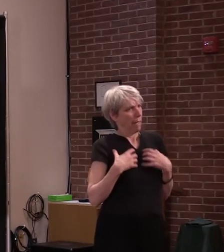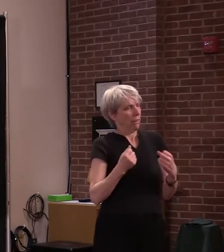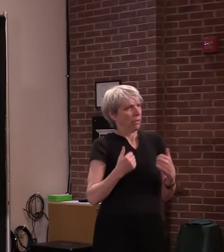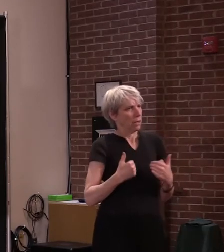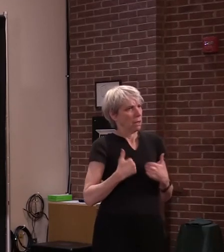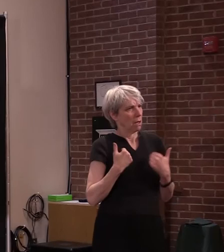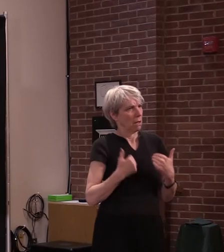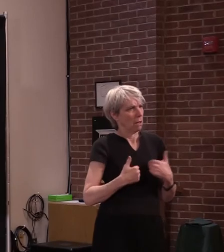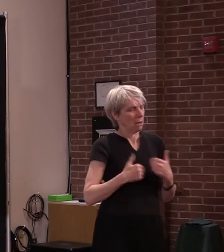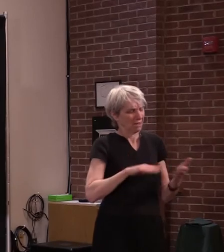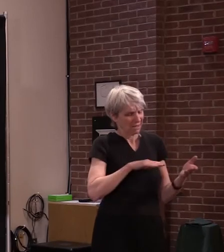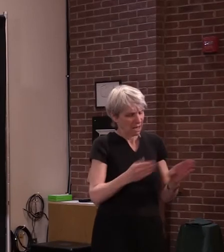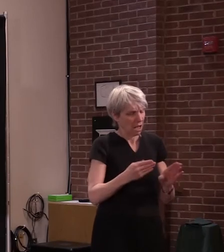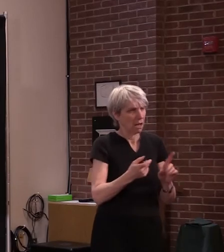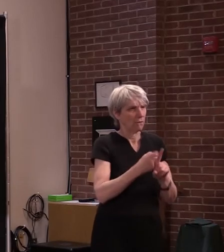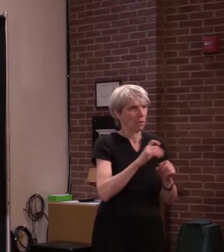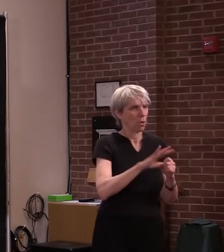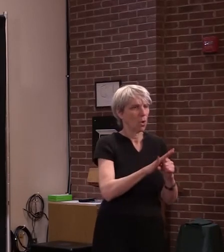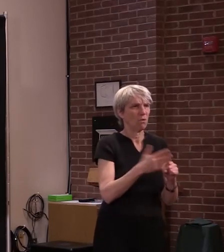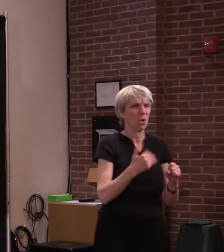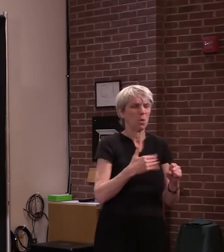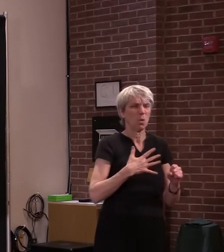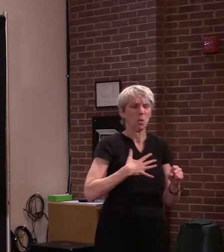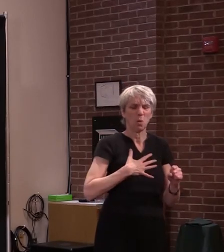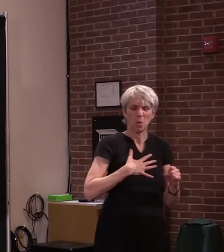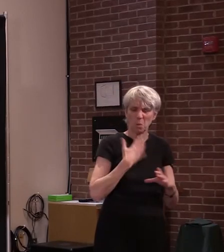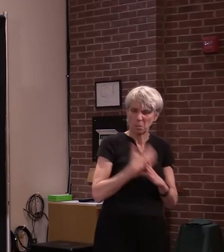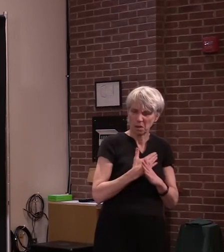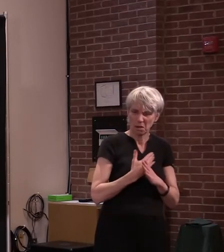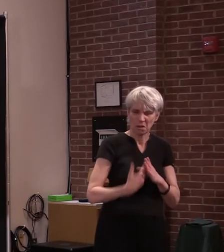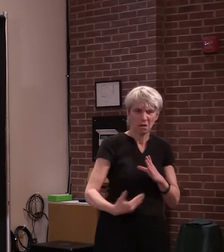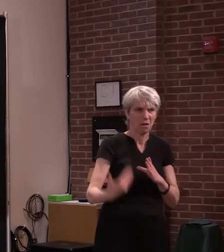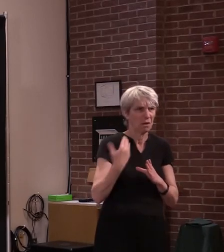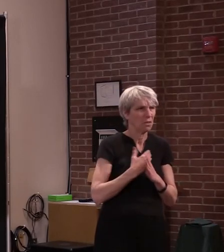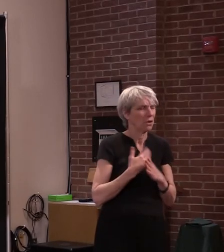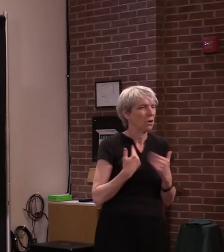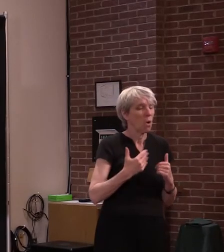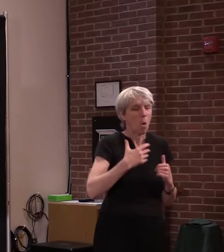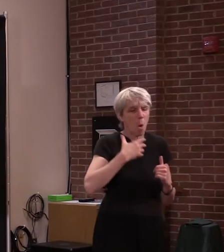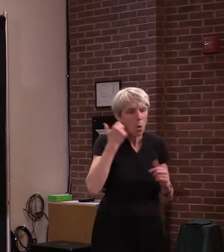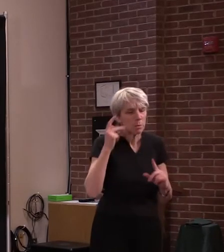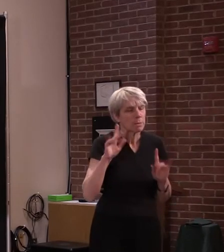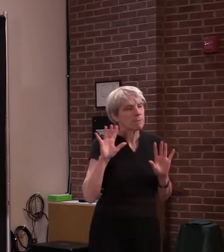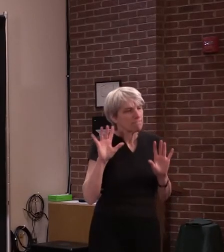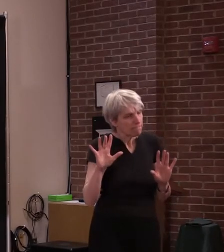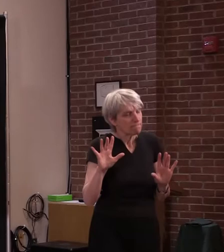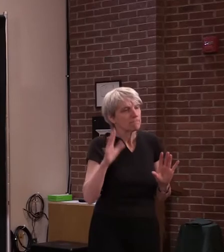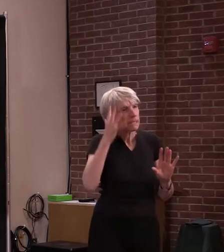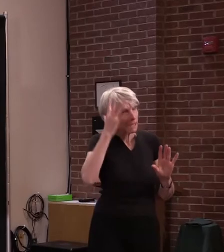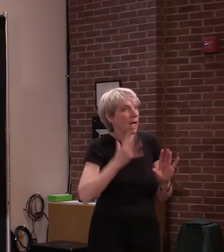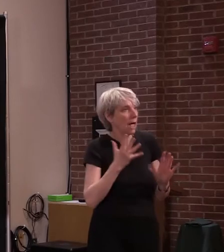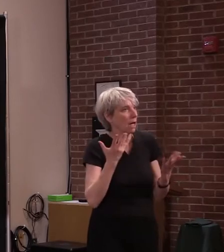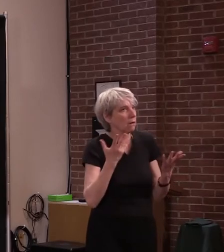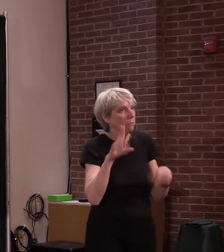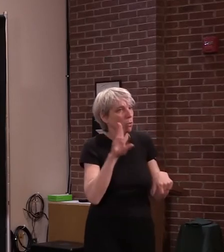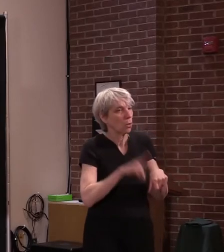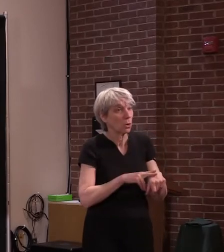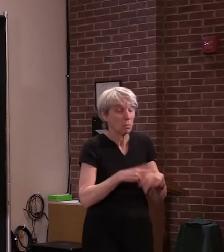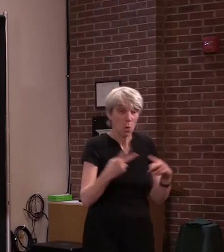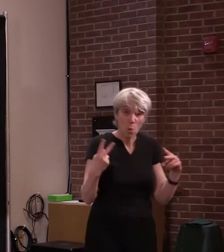surrounding the deaths. But the age bothered me immensely. Any death is tragic, but when you see